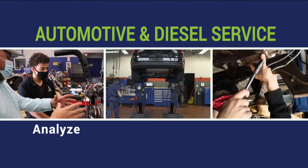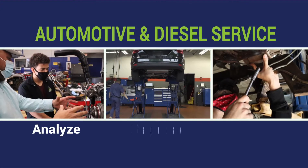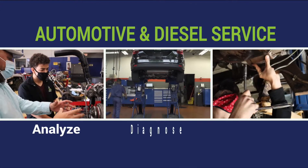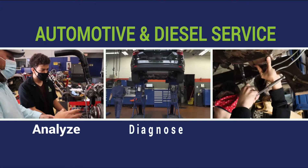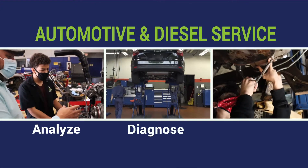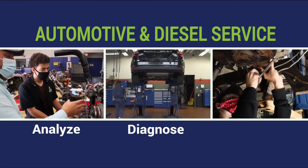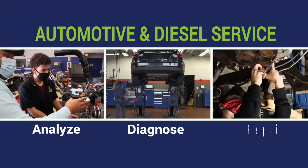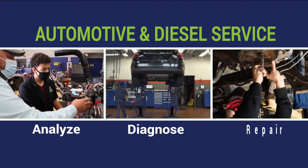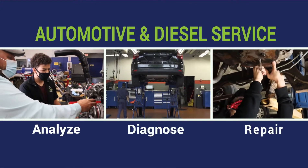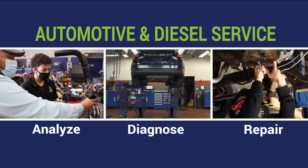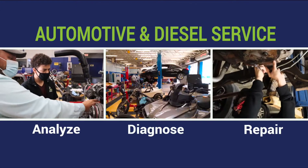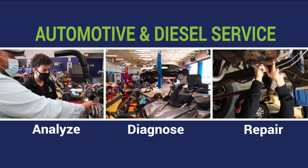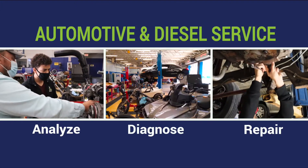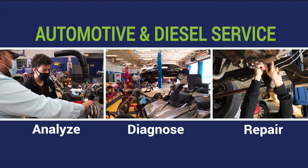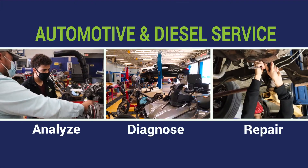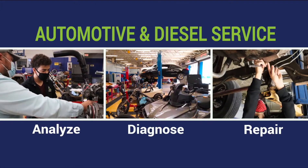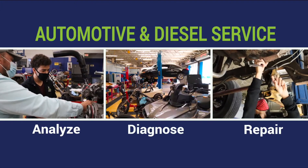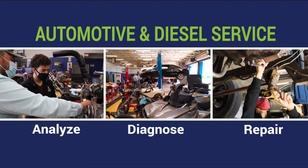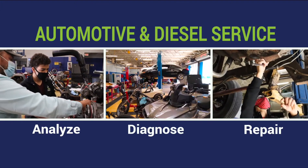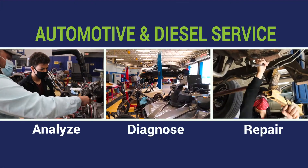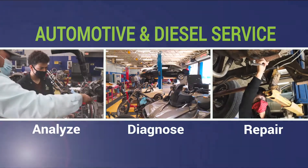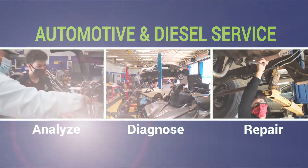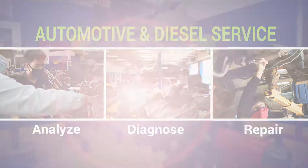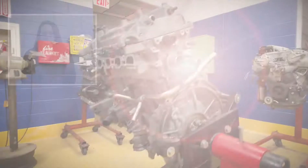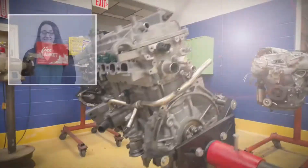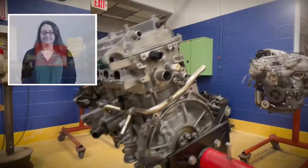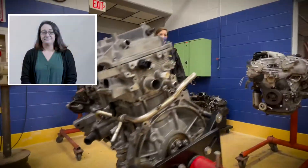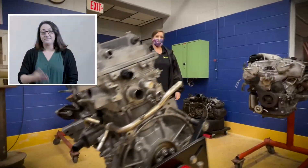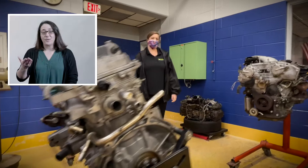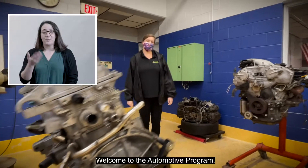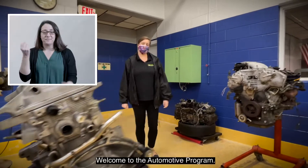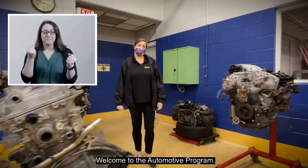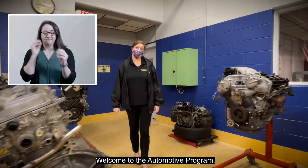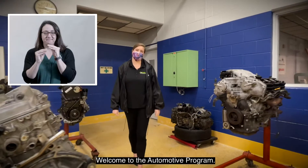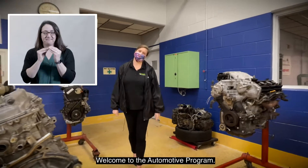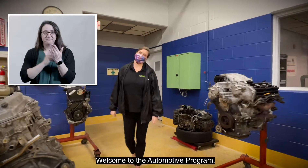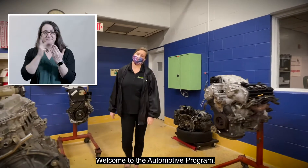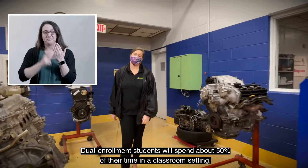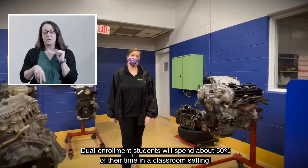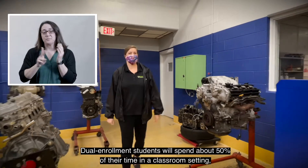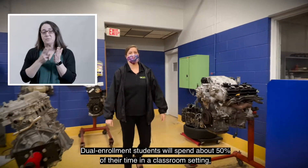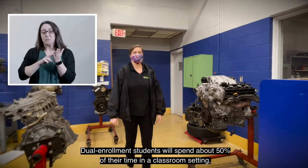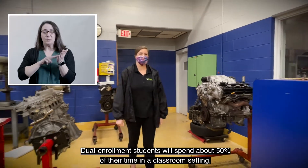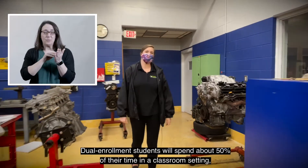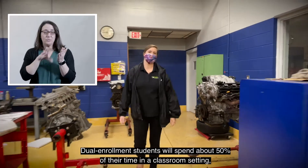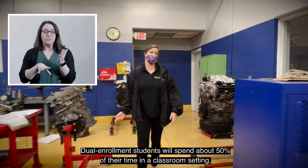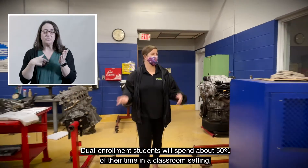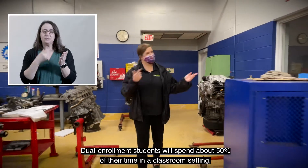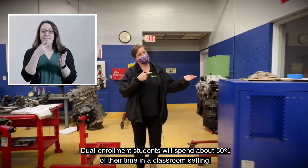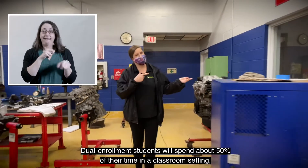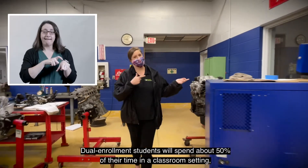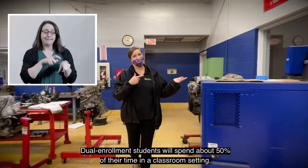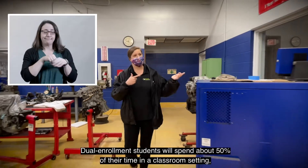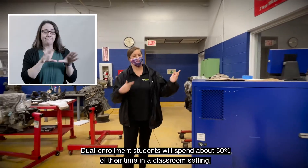Automotive and diesel service, analyze, diagnose, repair. Welcome to the Automotive program. Dual enrollment students will spend